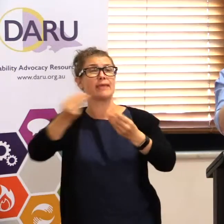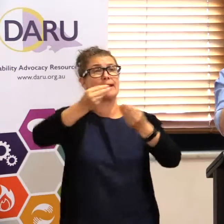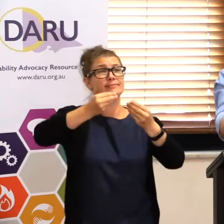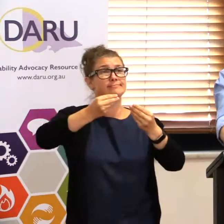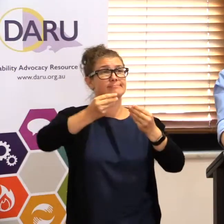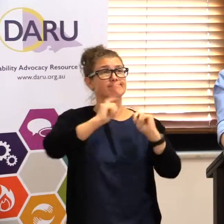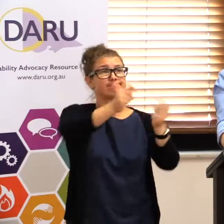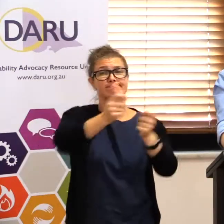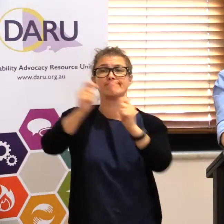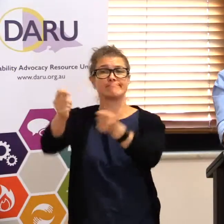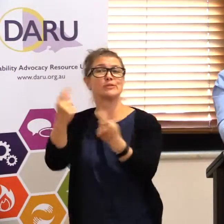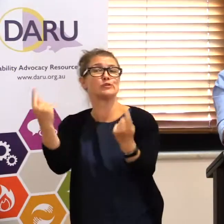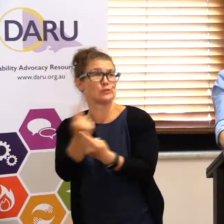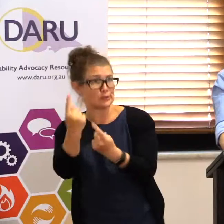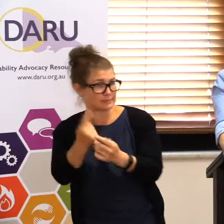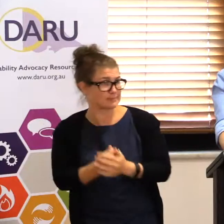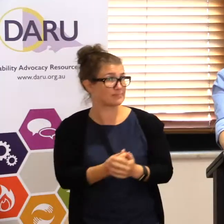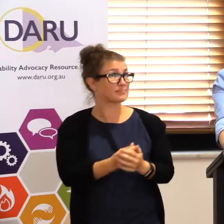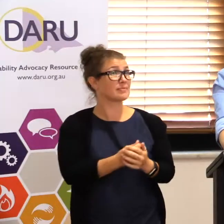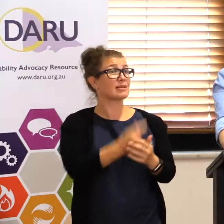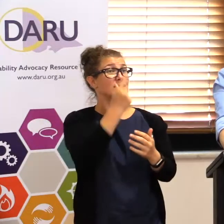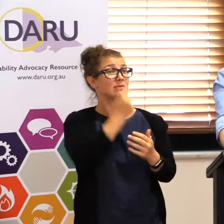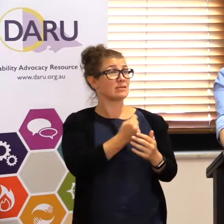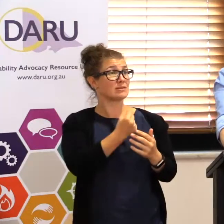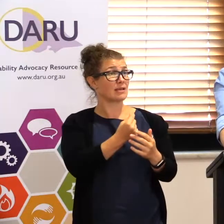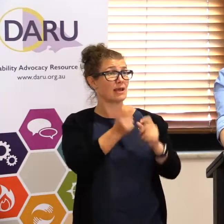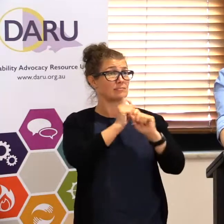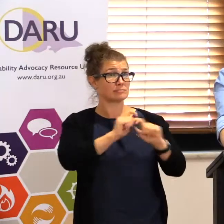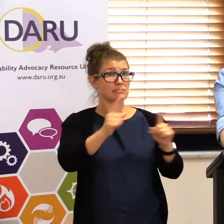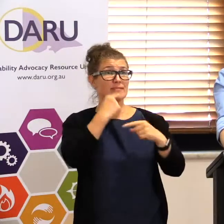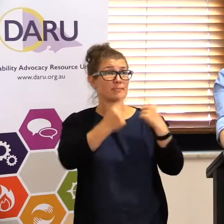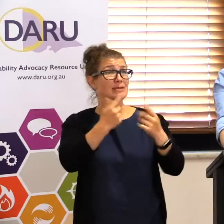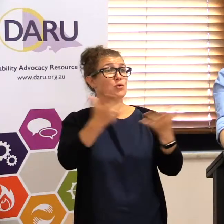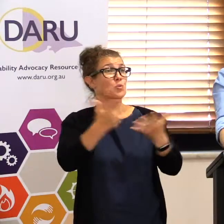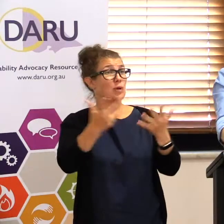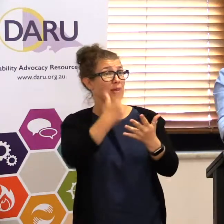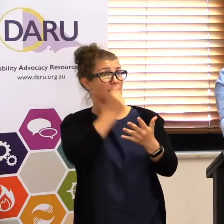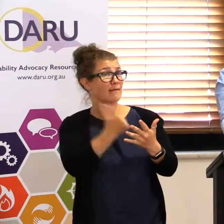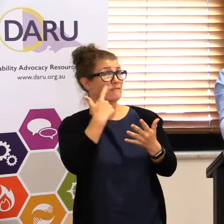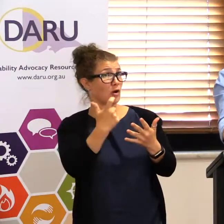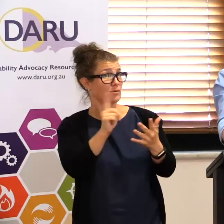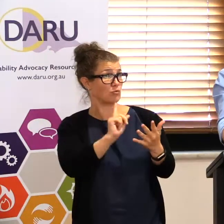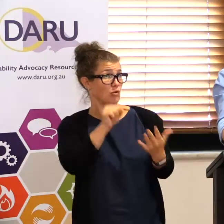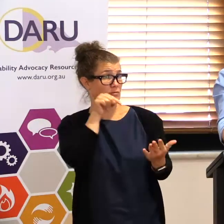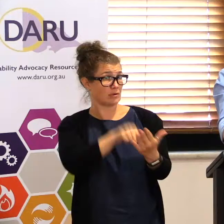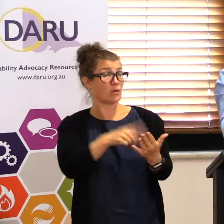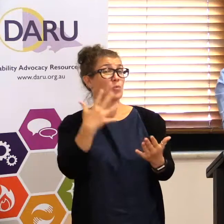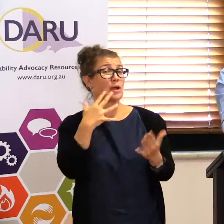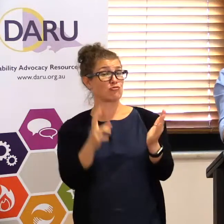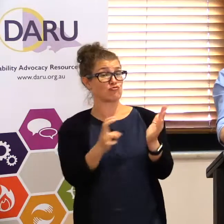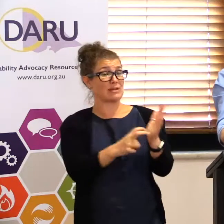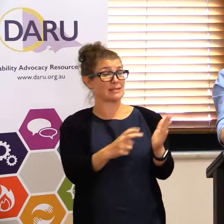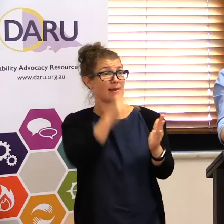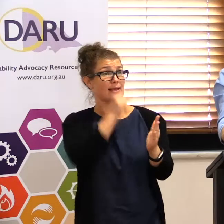show you just on the way out where you can get information about the grants as well. But once you register, you get access to all